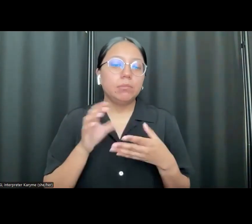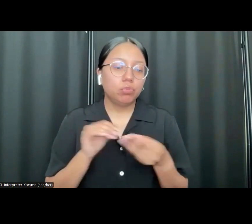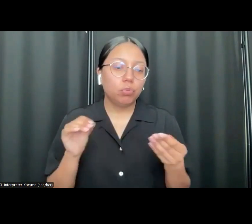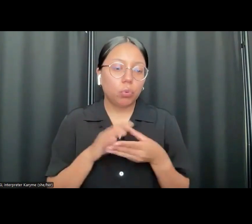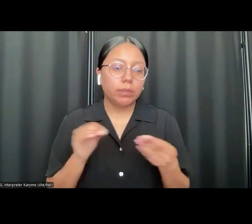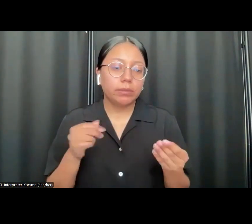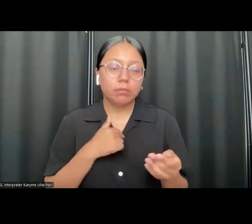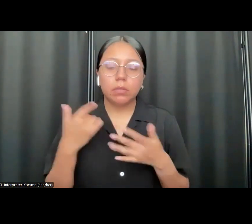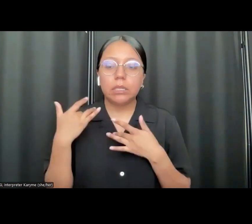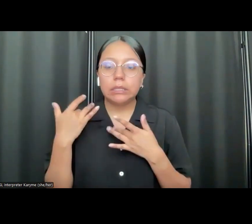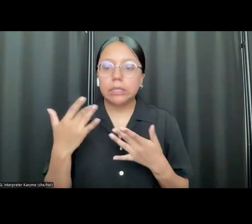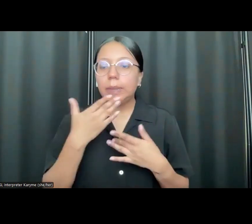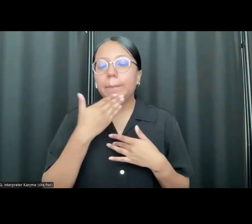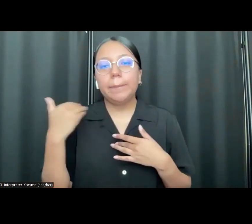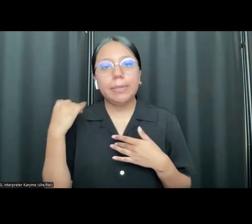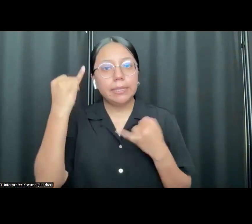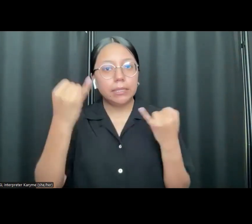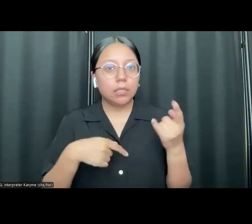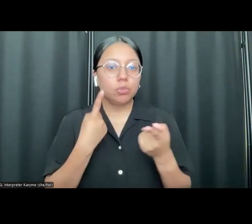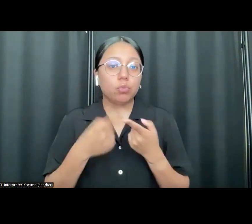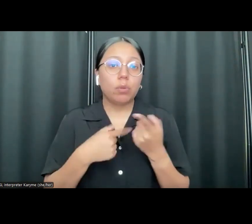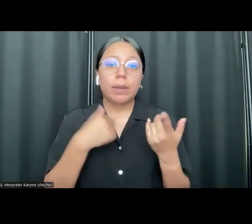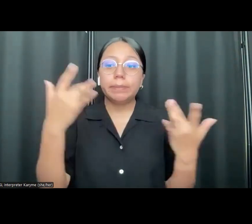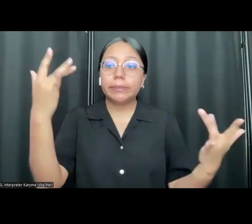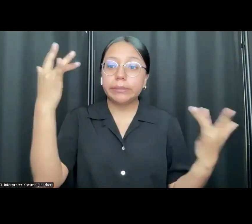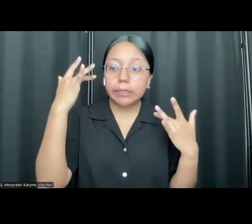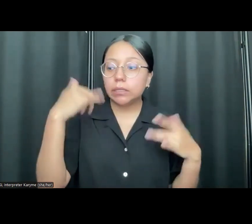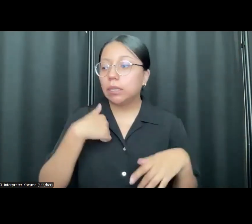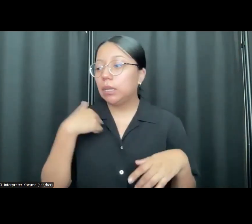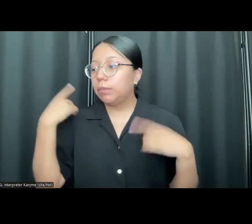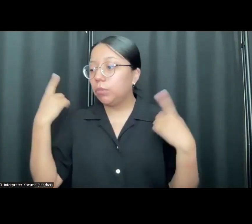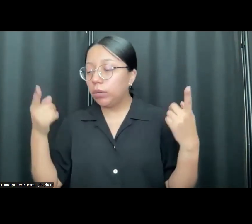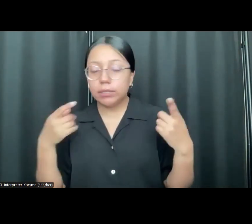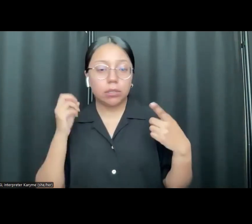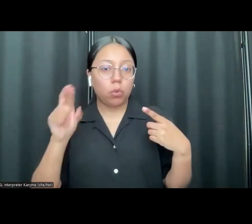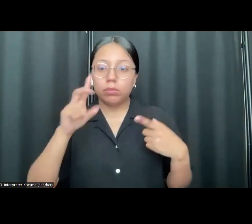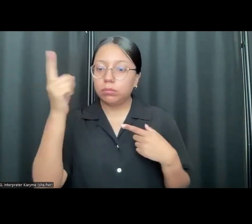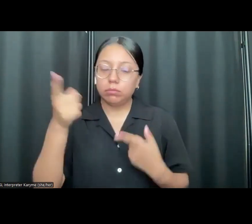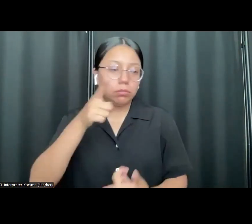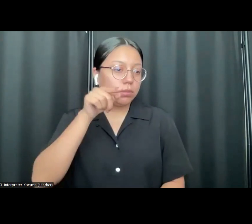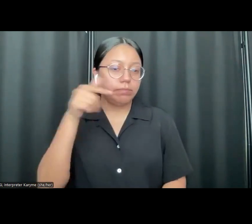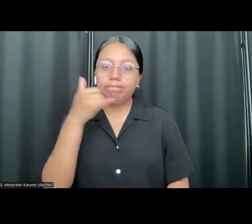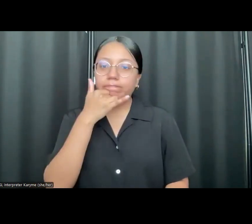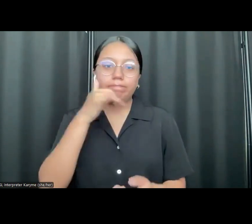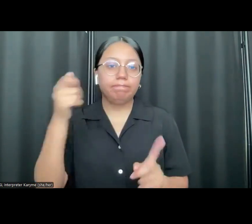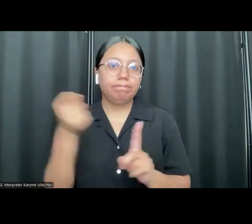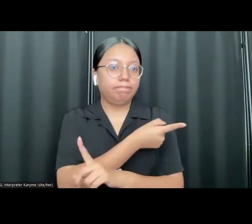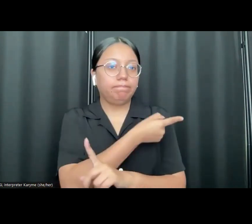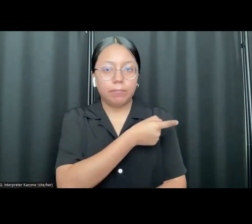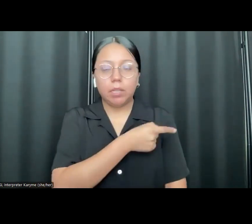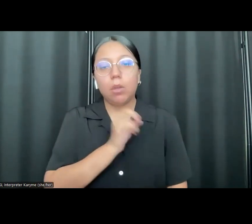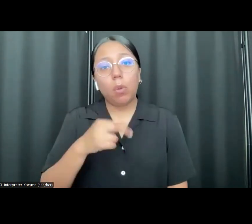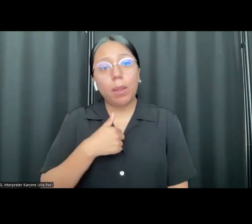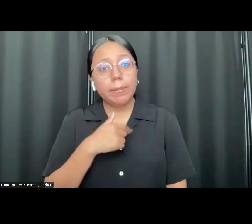best ideas when I'm sick, crazy, or something has not gone according to the plan, or I'm on the toilet, whether it's in a good or a bad